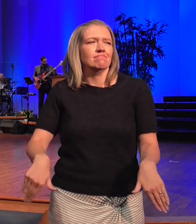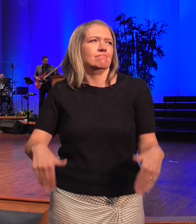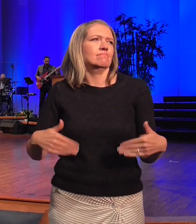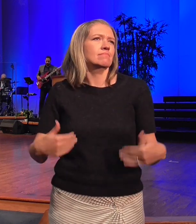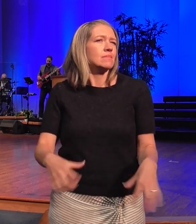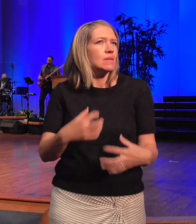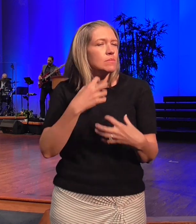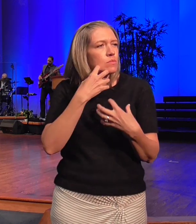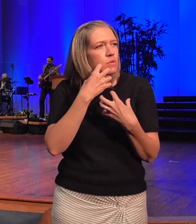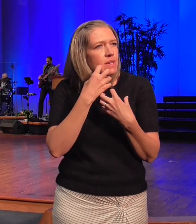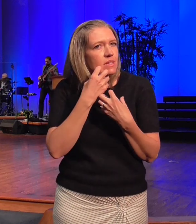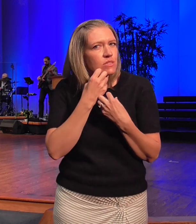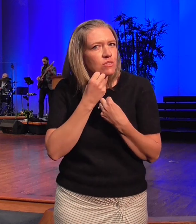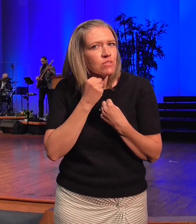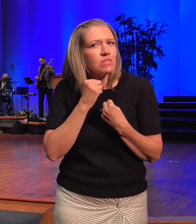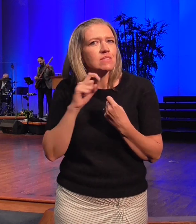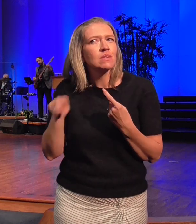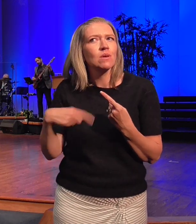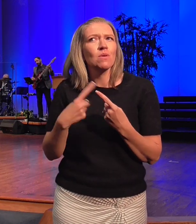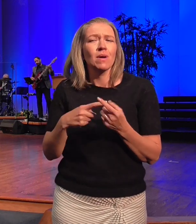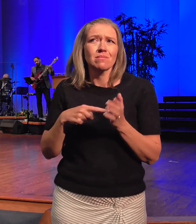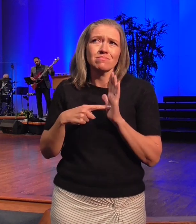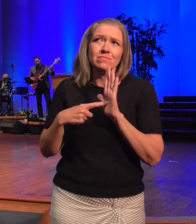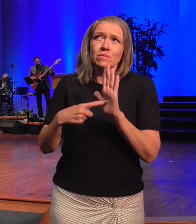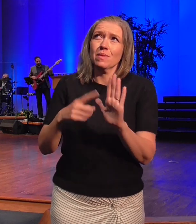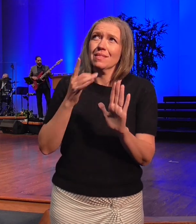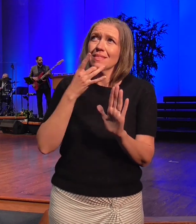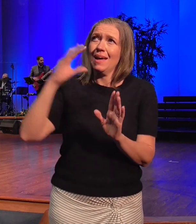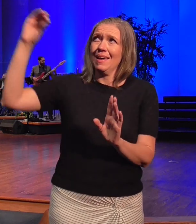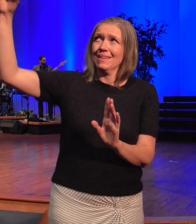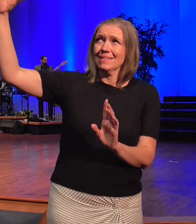precious when we hold it to the